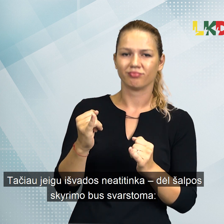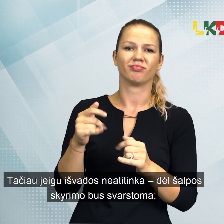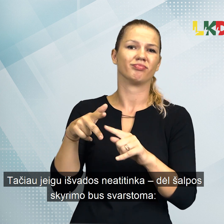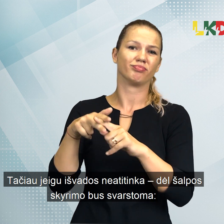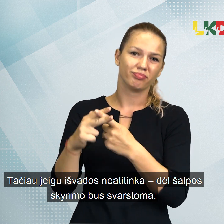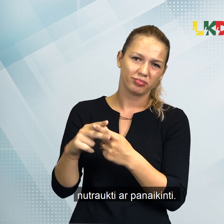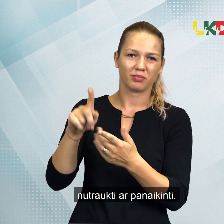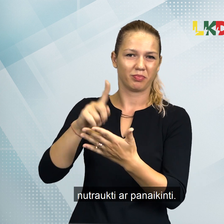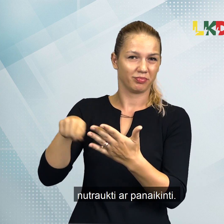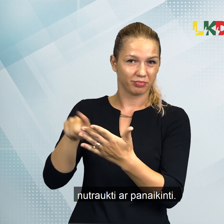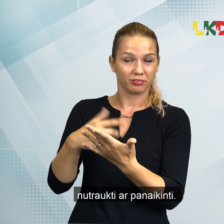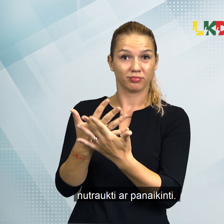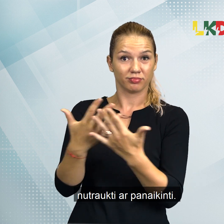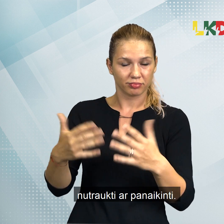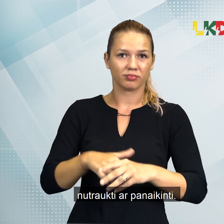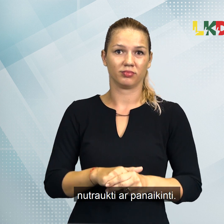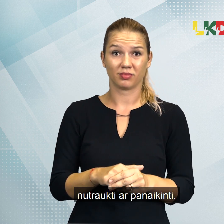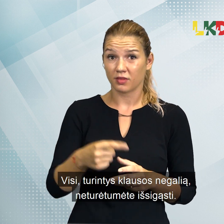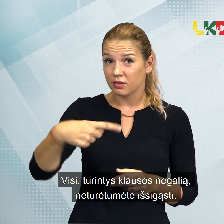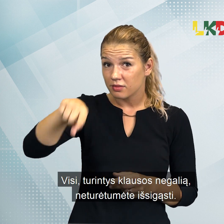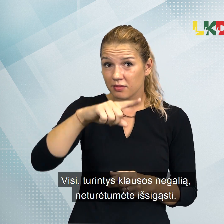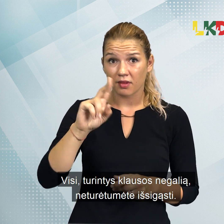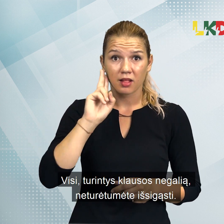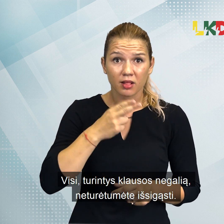Thank you.